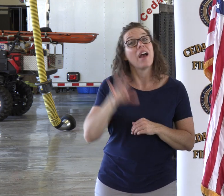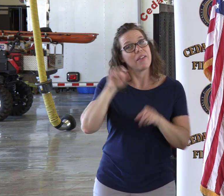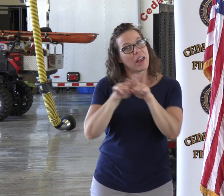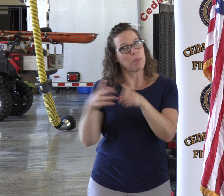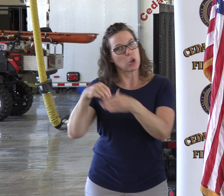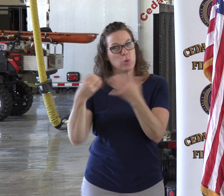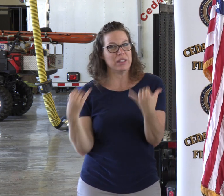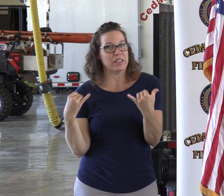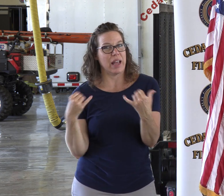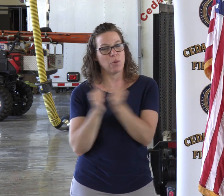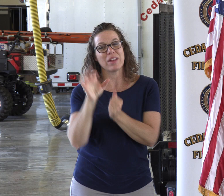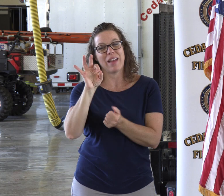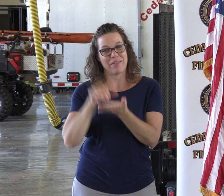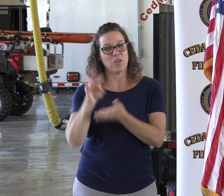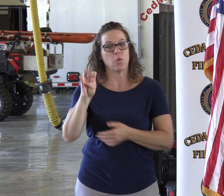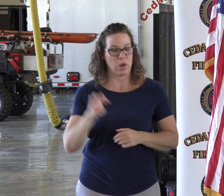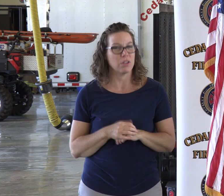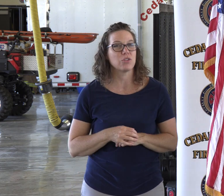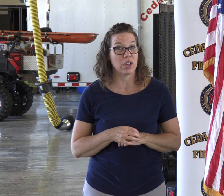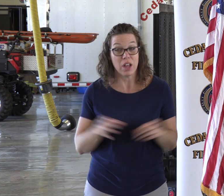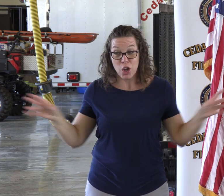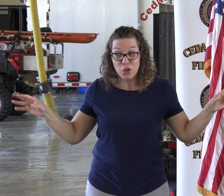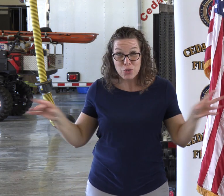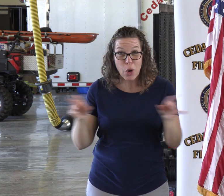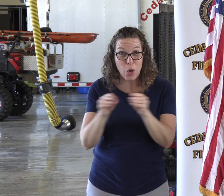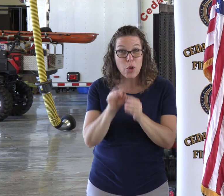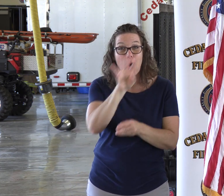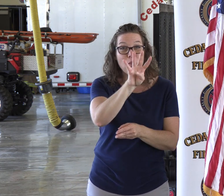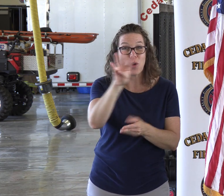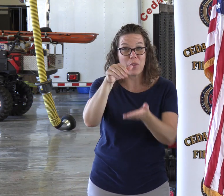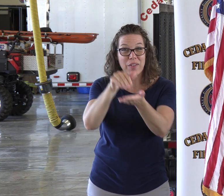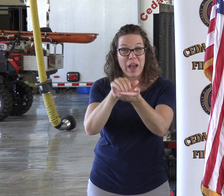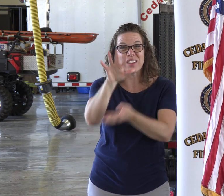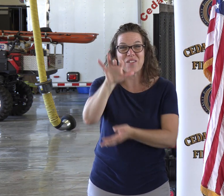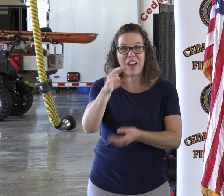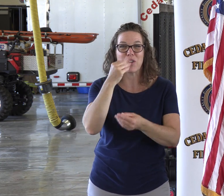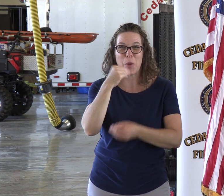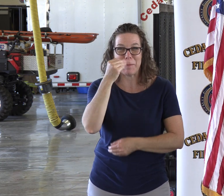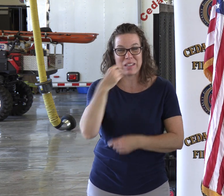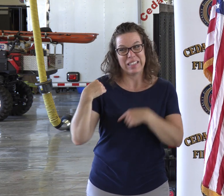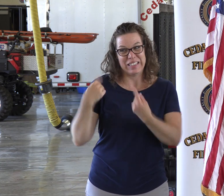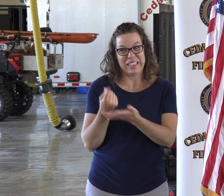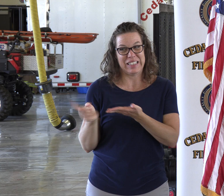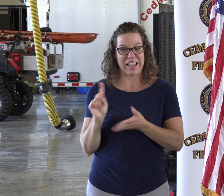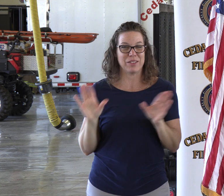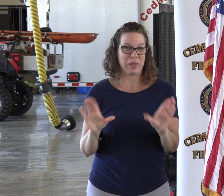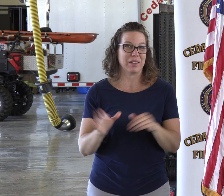be included today with 9,400, for a total of 44,500 meals since last